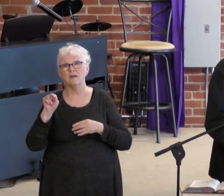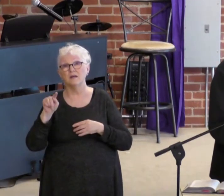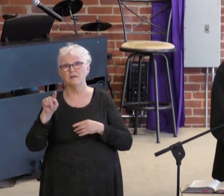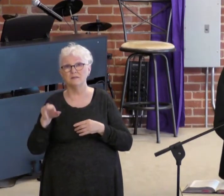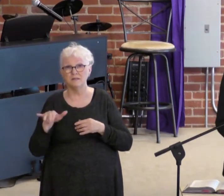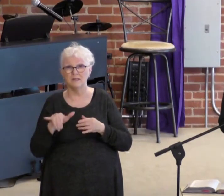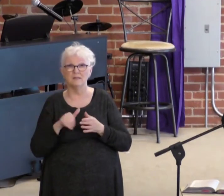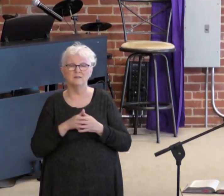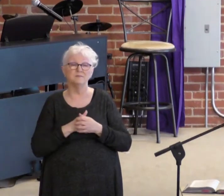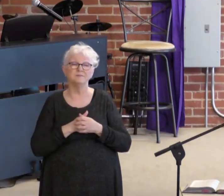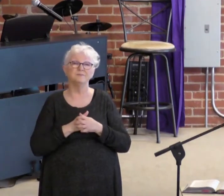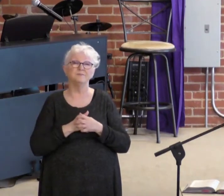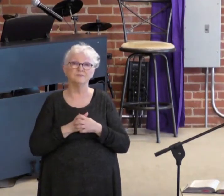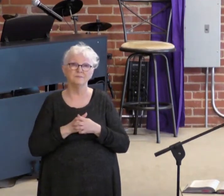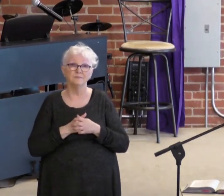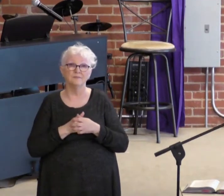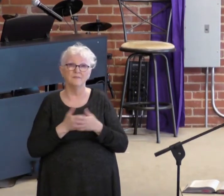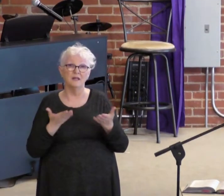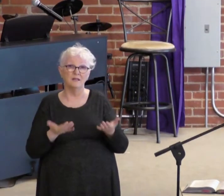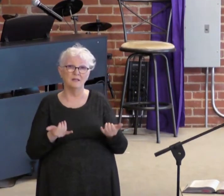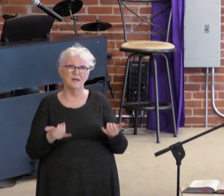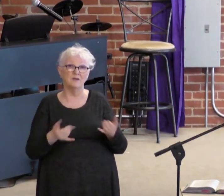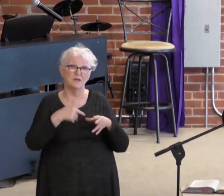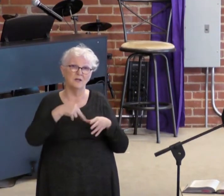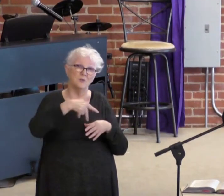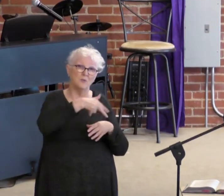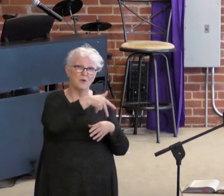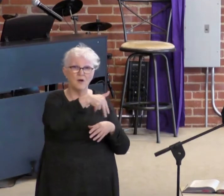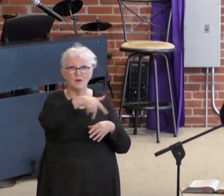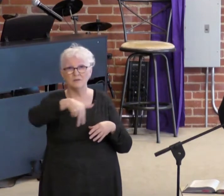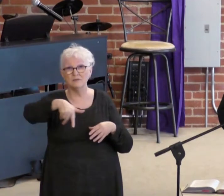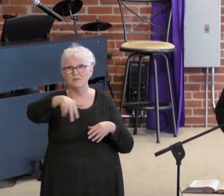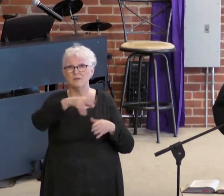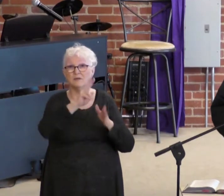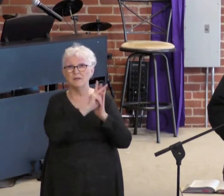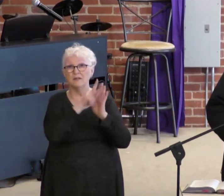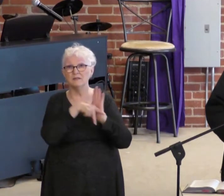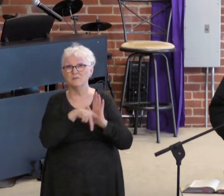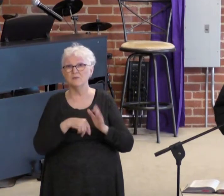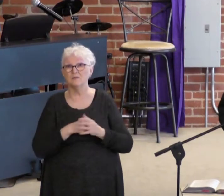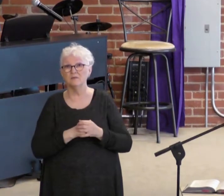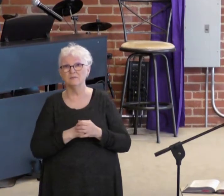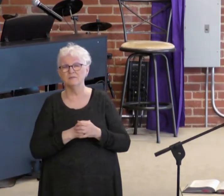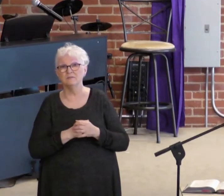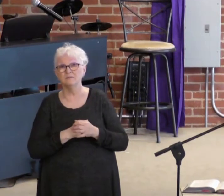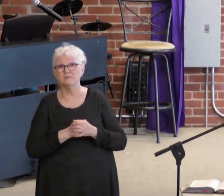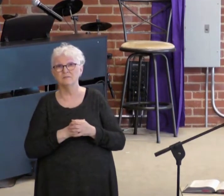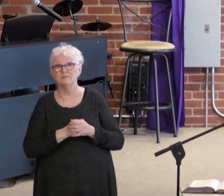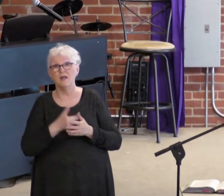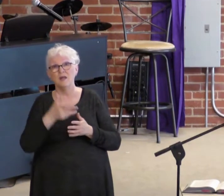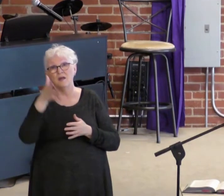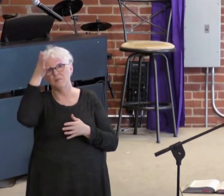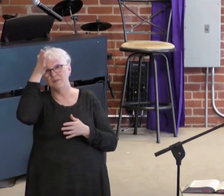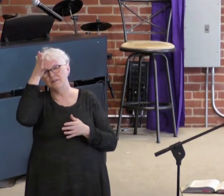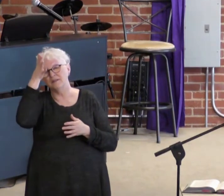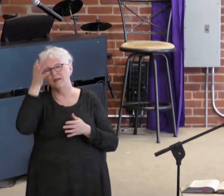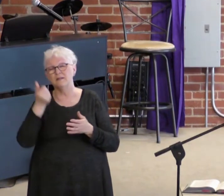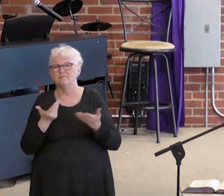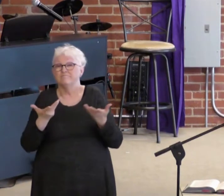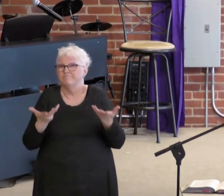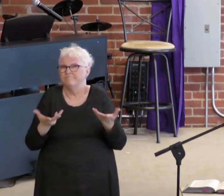he wanders the streets of Kingsport. But his daddy apparently said,